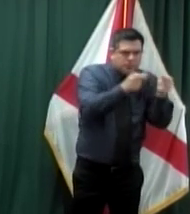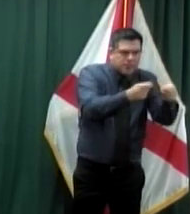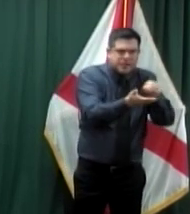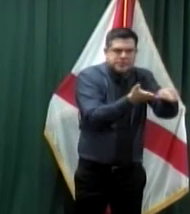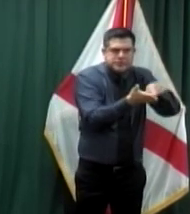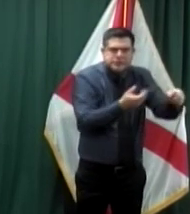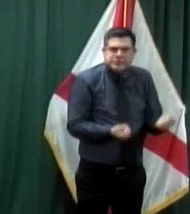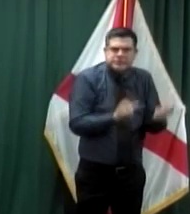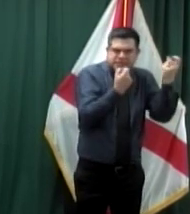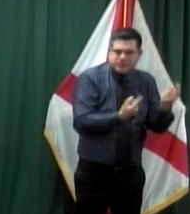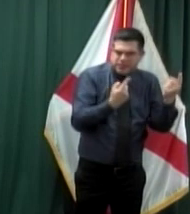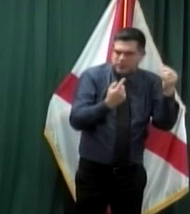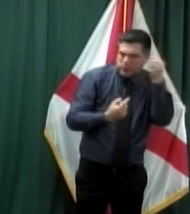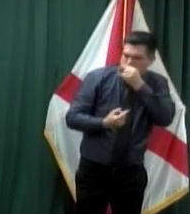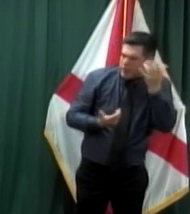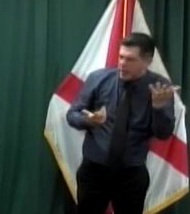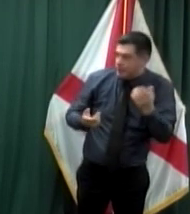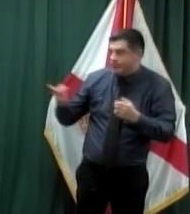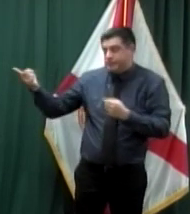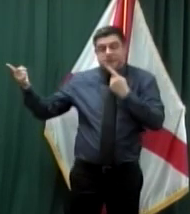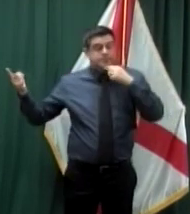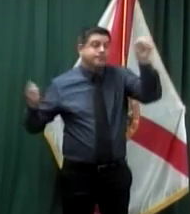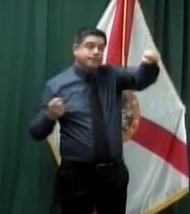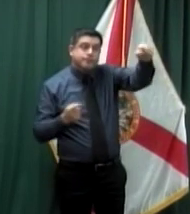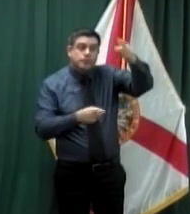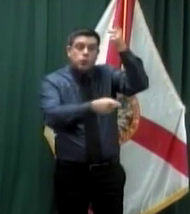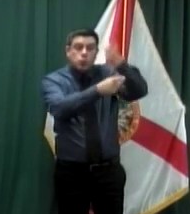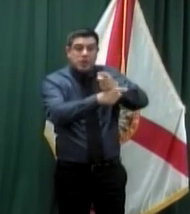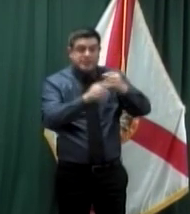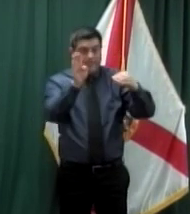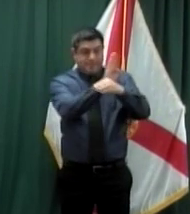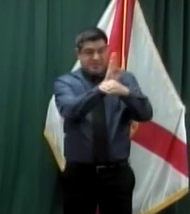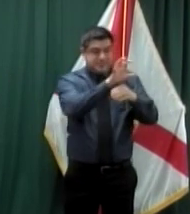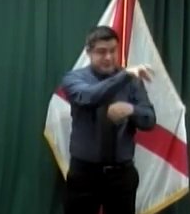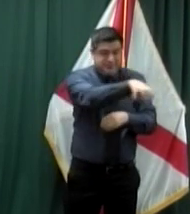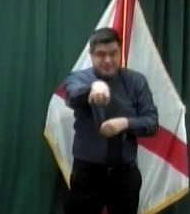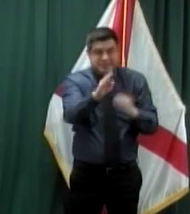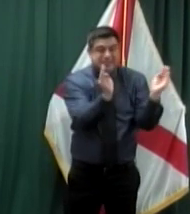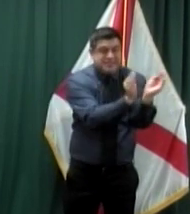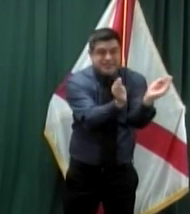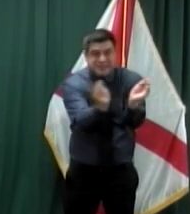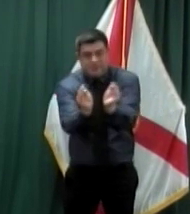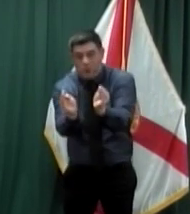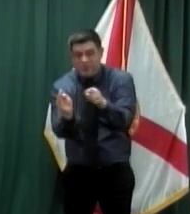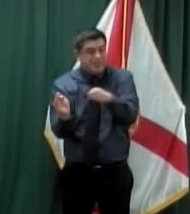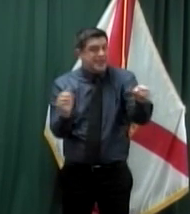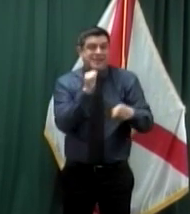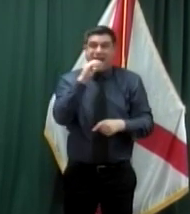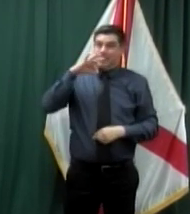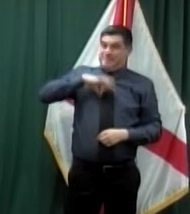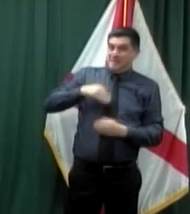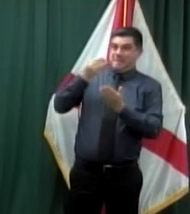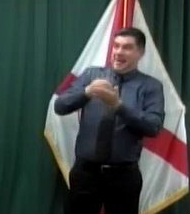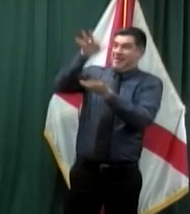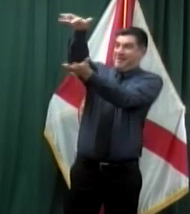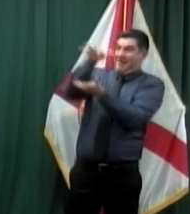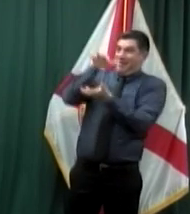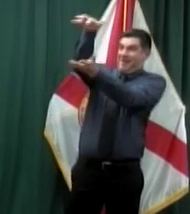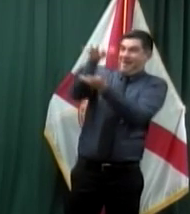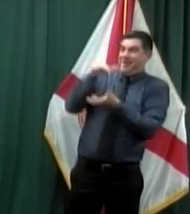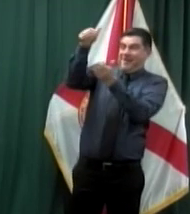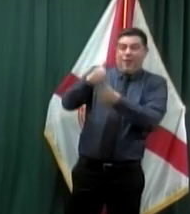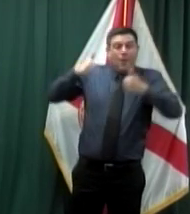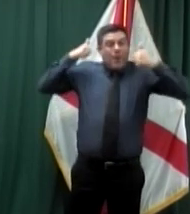a lot of businesses work on a very close margin, especially small businesses. They don't have the ability of the big box stores to work on